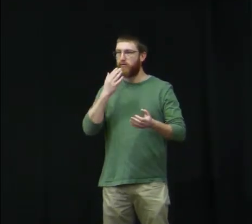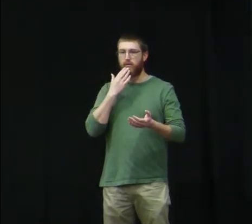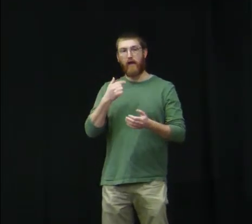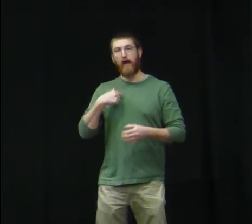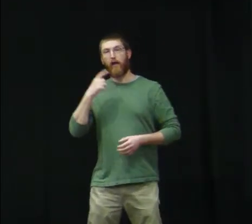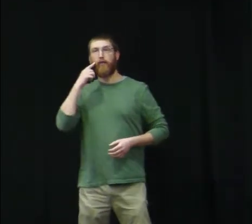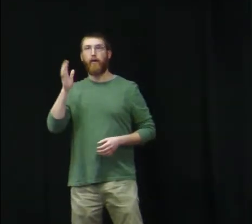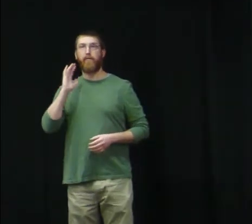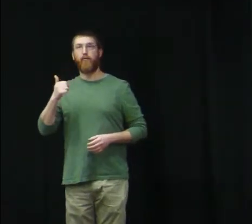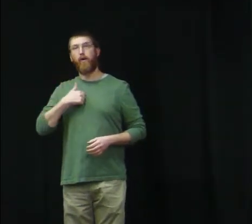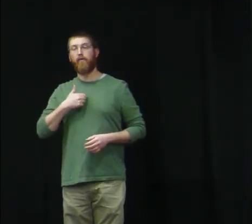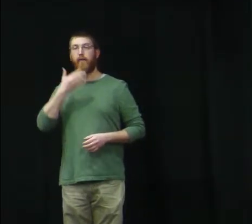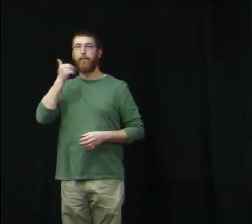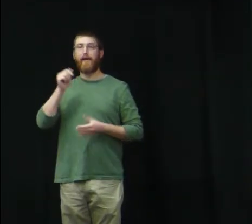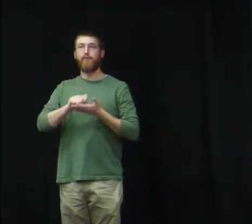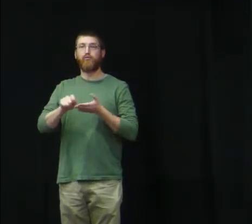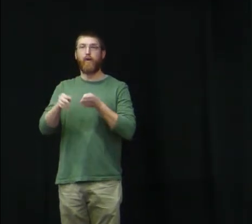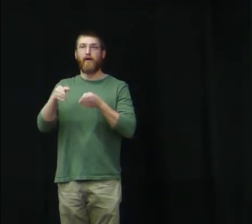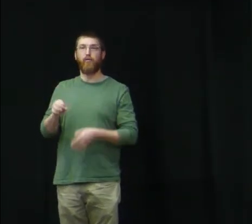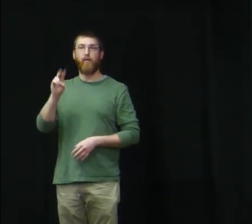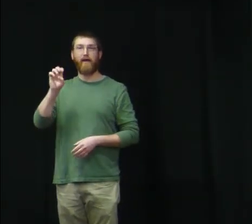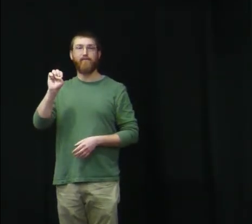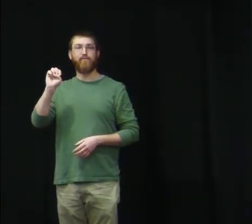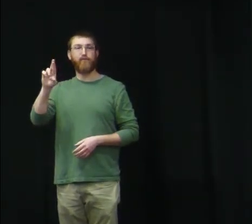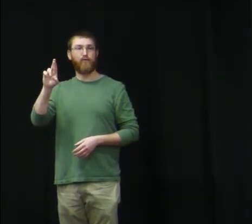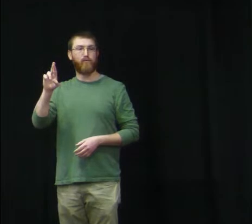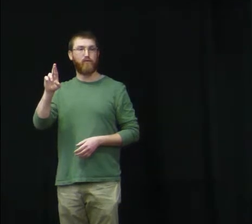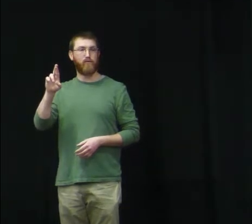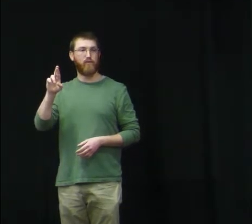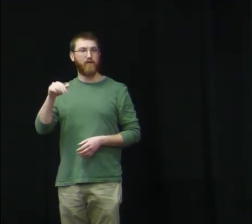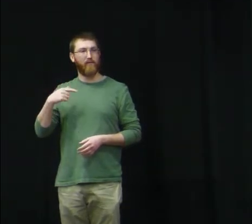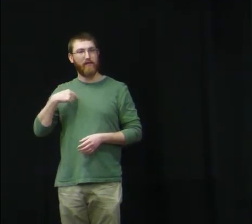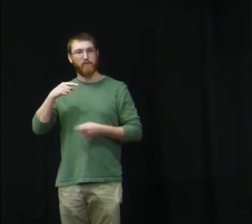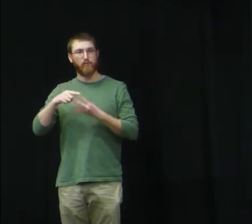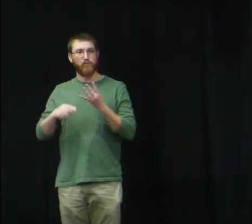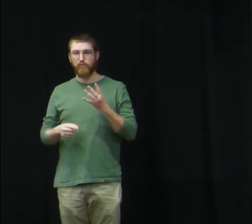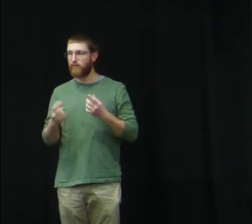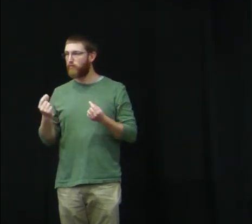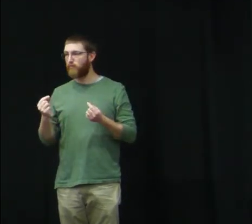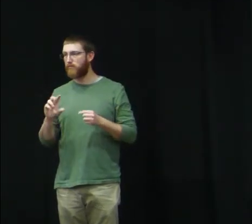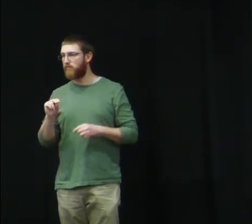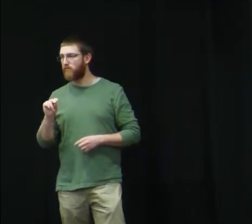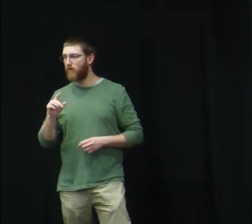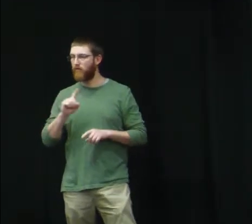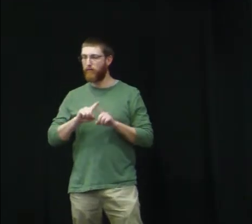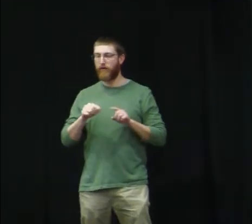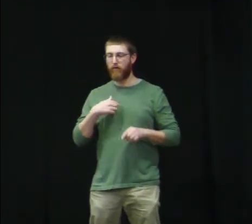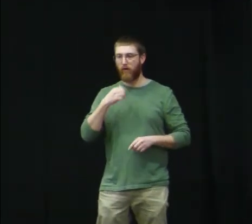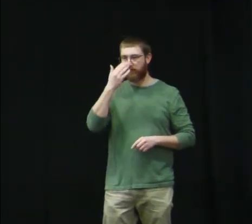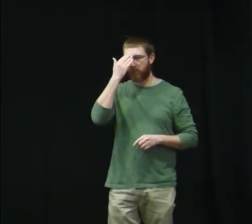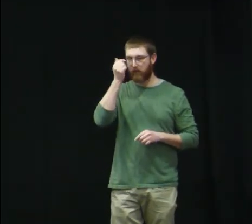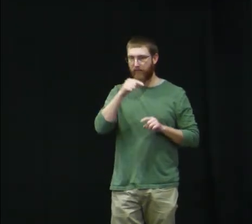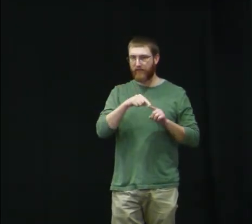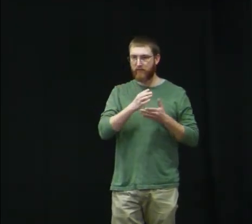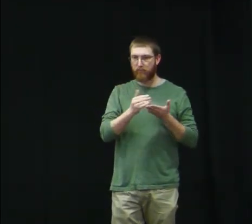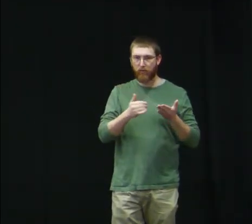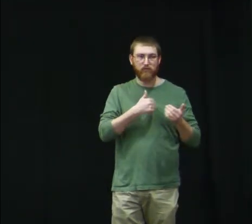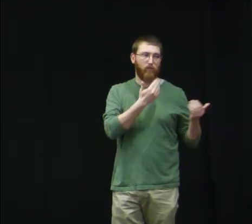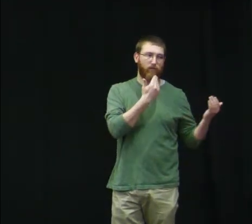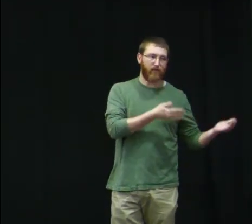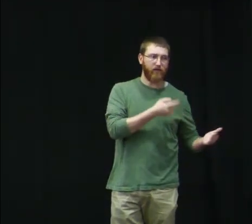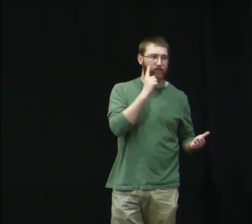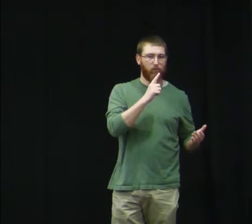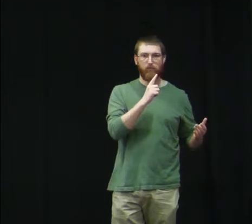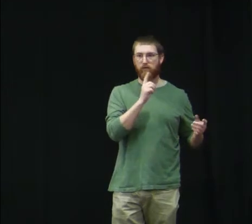of IPs. Just like narrating and telling a story and like, this is what they're gonna do. But like, oh, I forgot this part. So thank you. Thank you